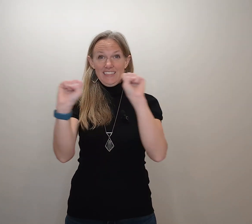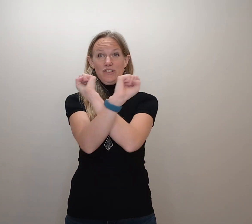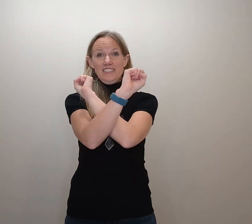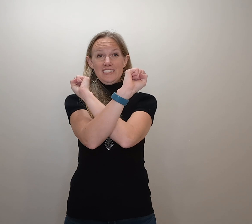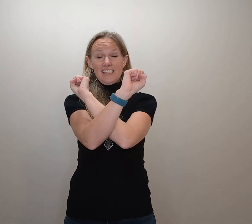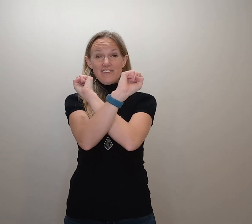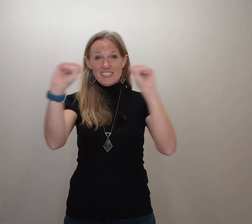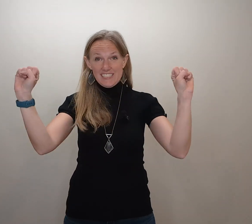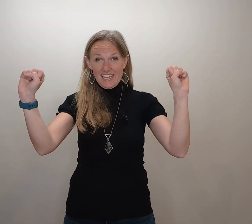so this is a sign for save,